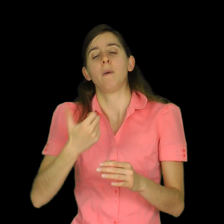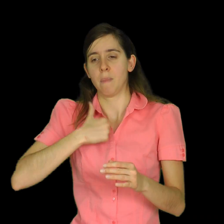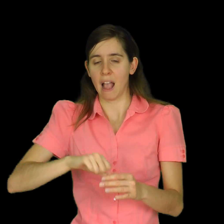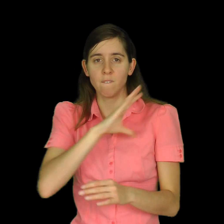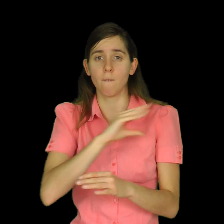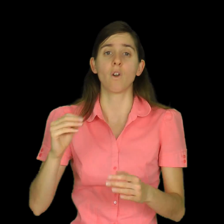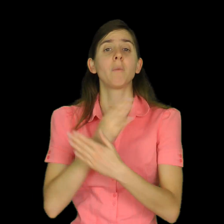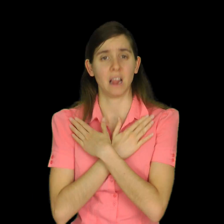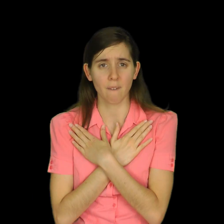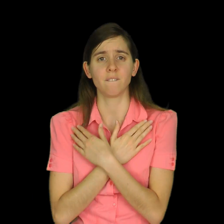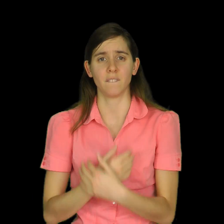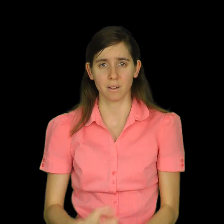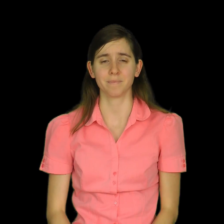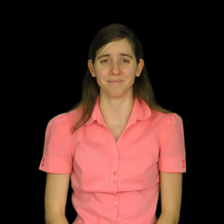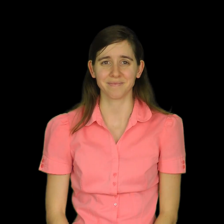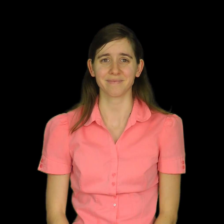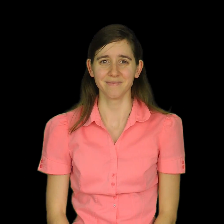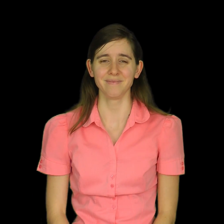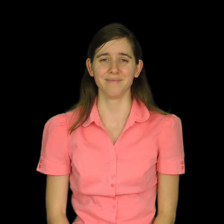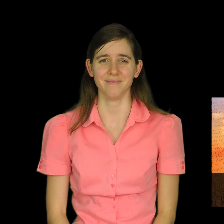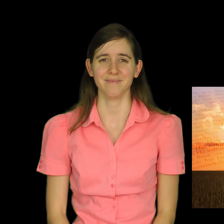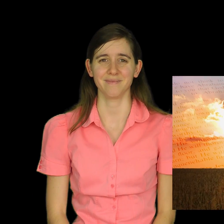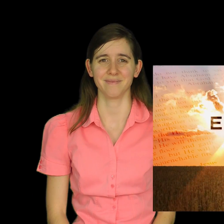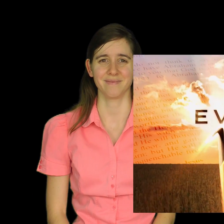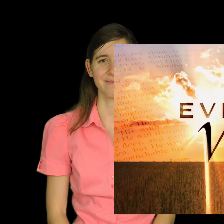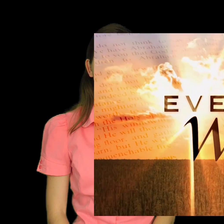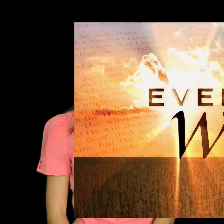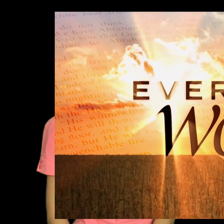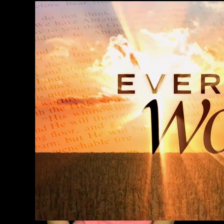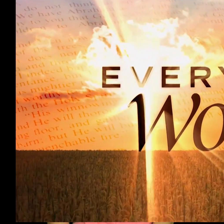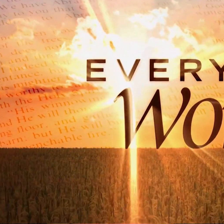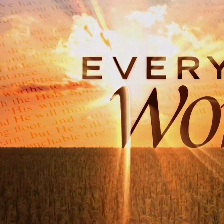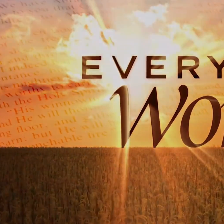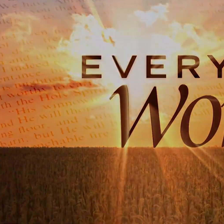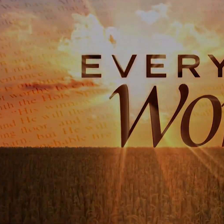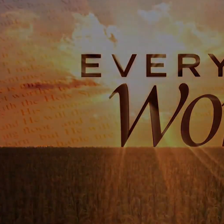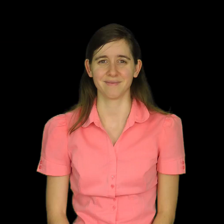love. I'm John Bradshaw for It Is Written. Let's live today by every word.